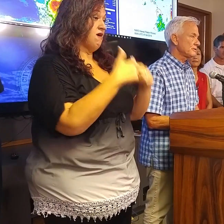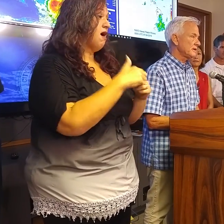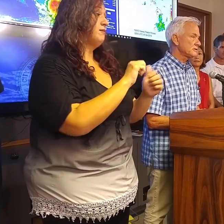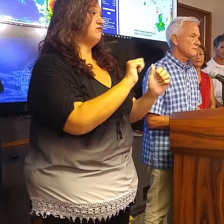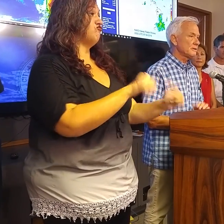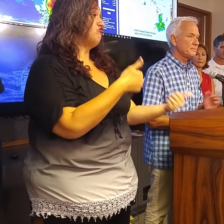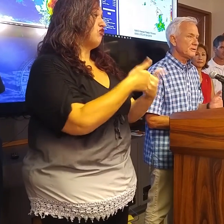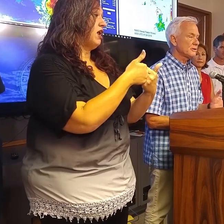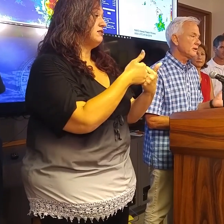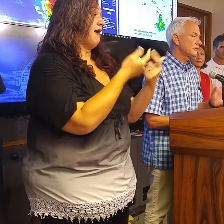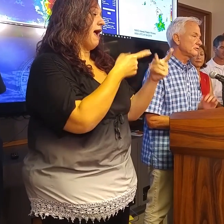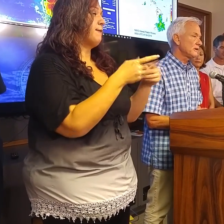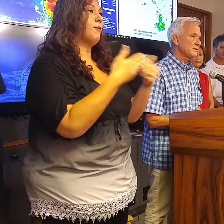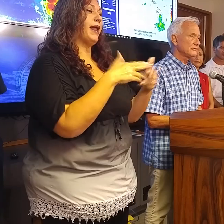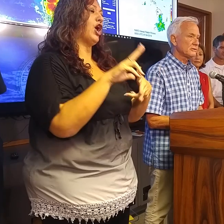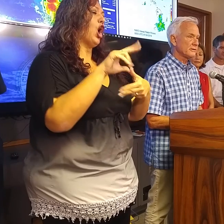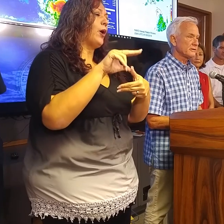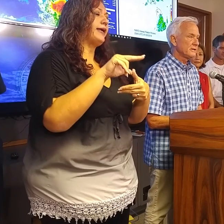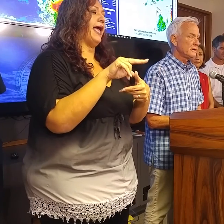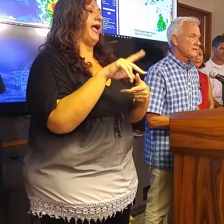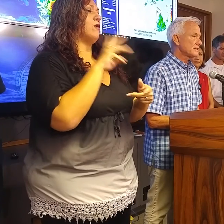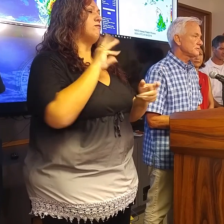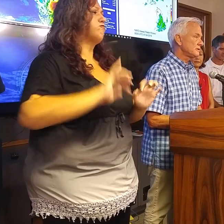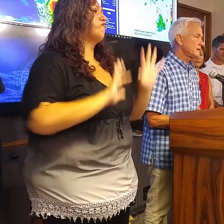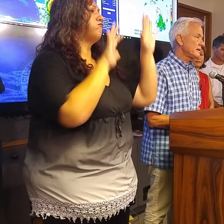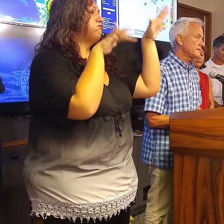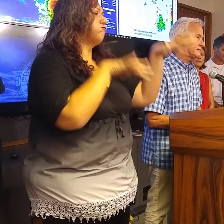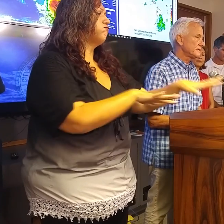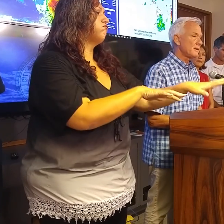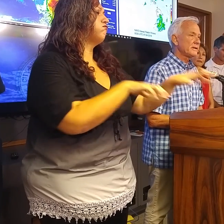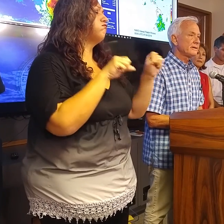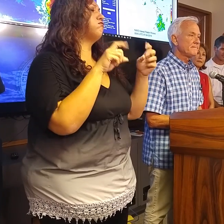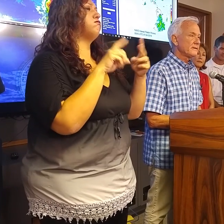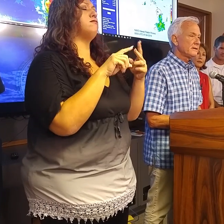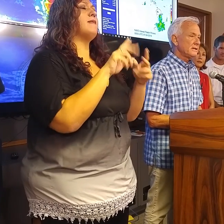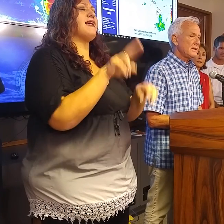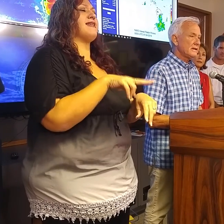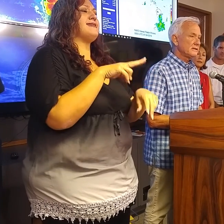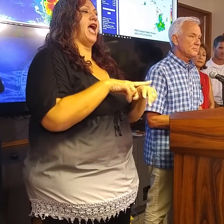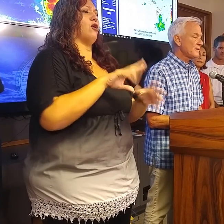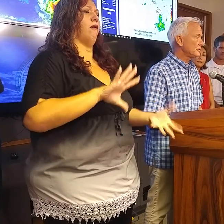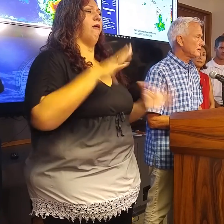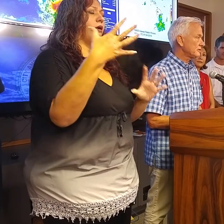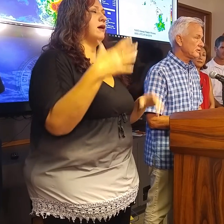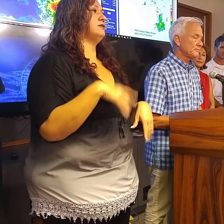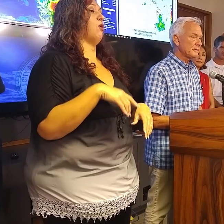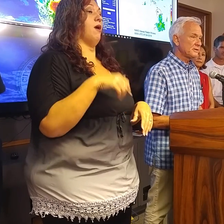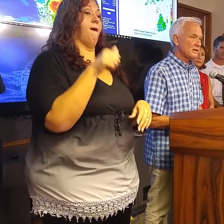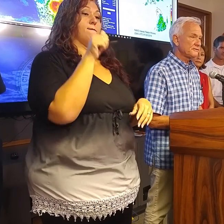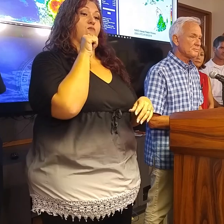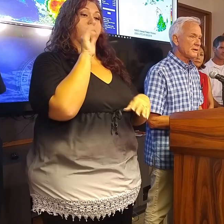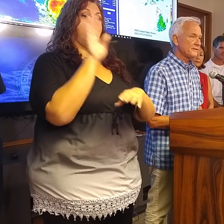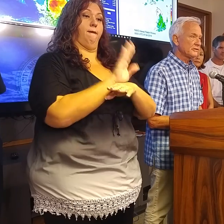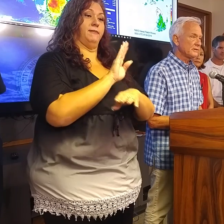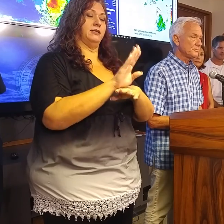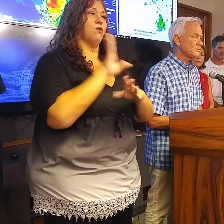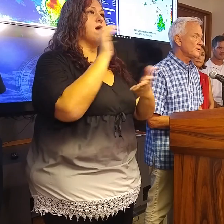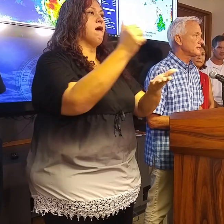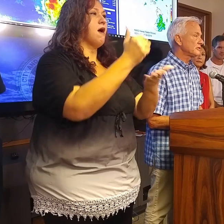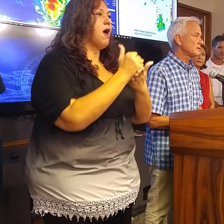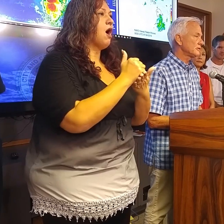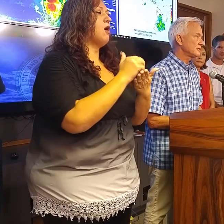from Mother Nature, whether it be hurricanes, tsunamis, or other natural phenomena. And the private sector steps up, the not-for-profits,